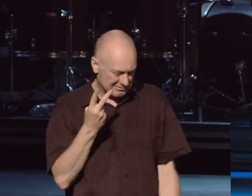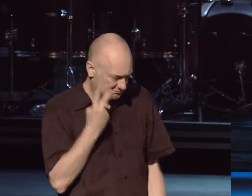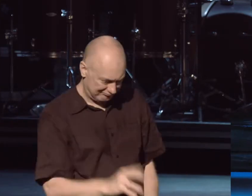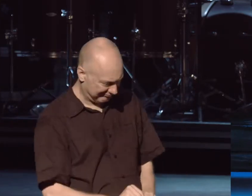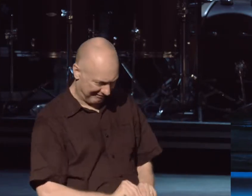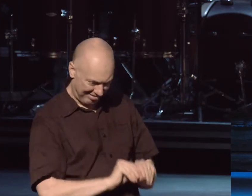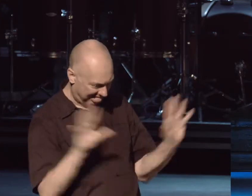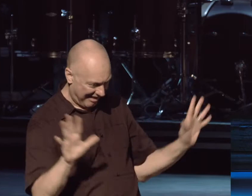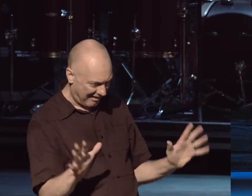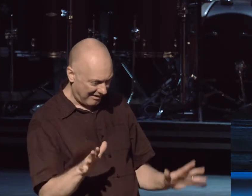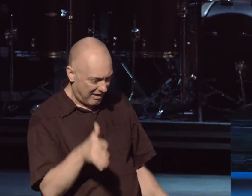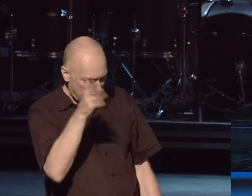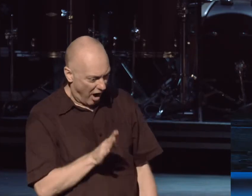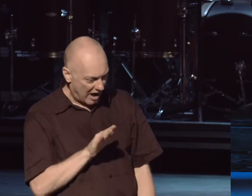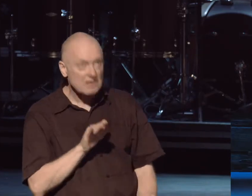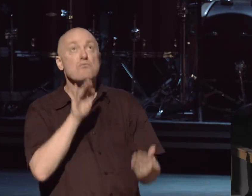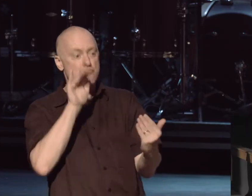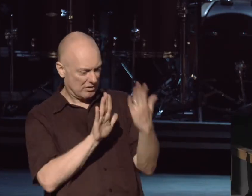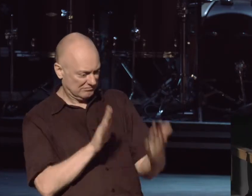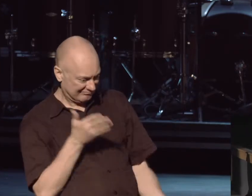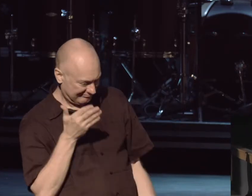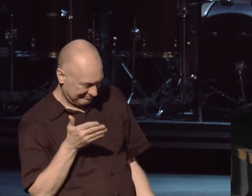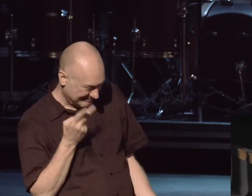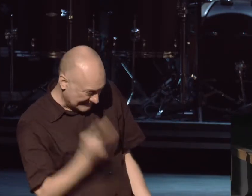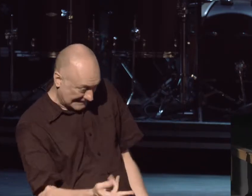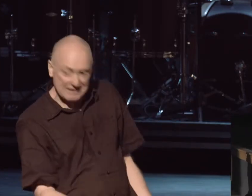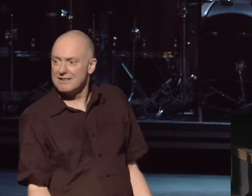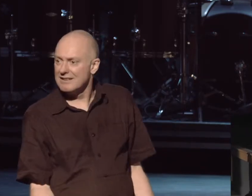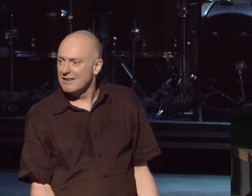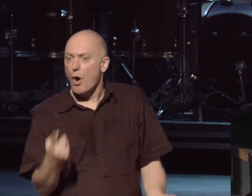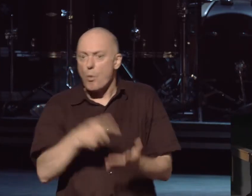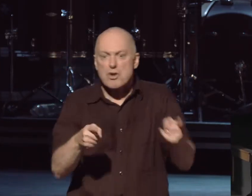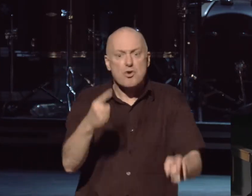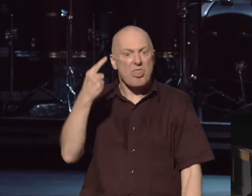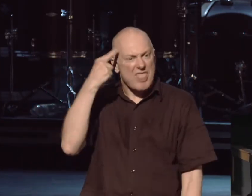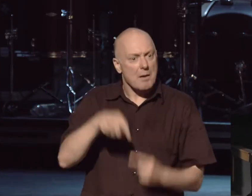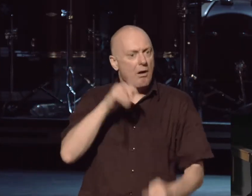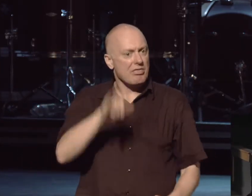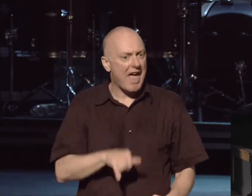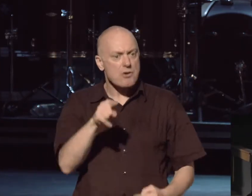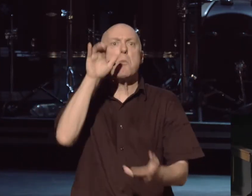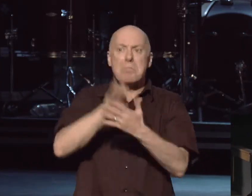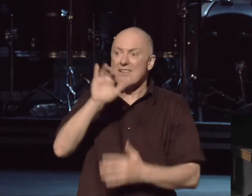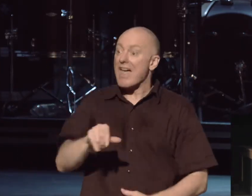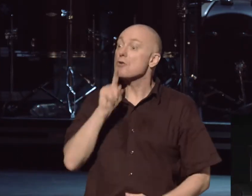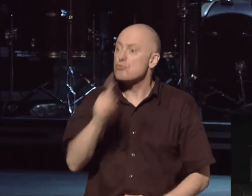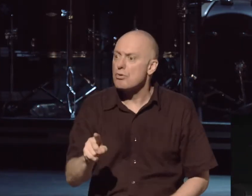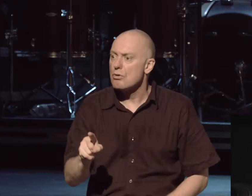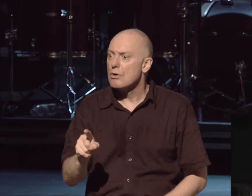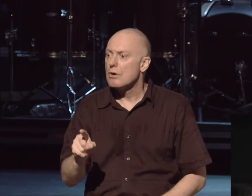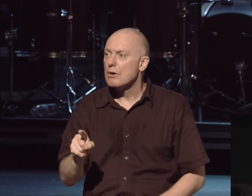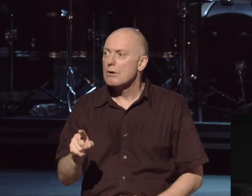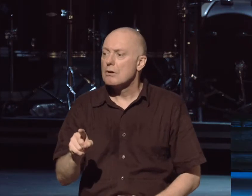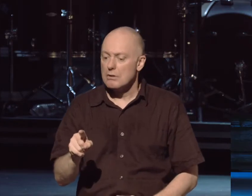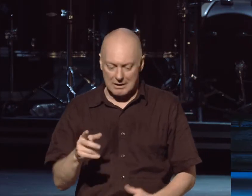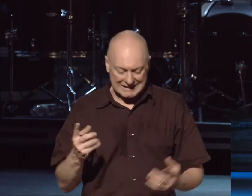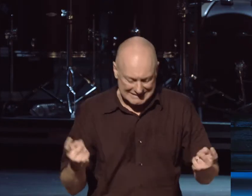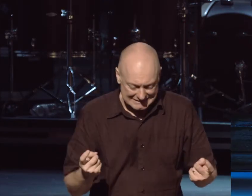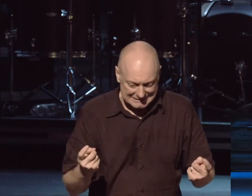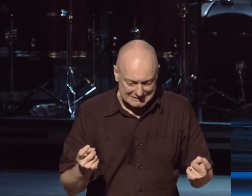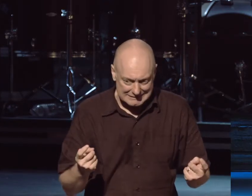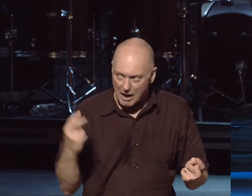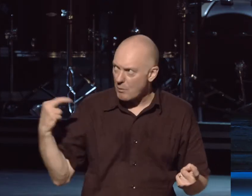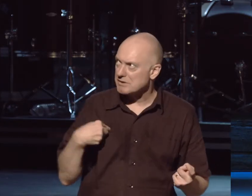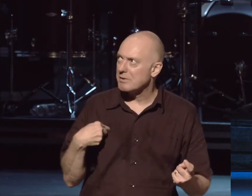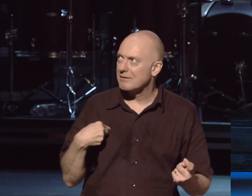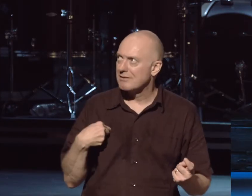presence of God himself. When you think about that and you believe that to be true, it changes everything as